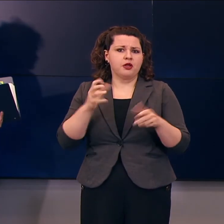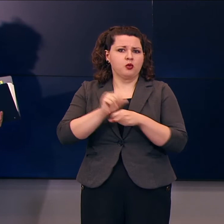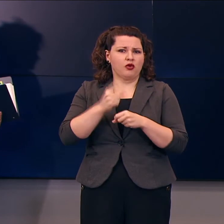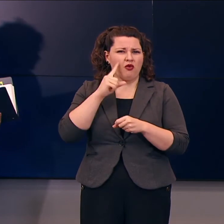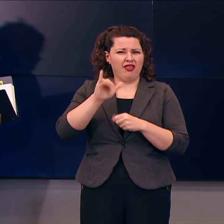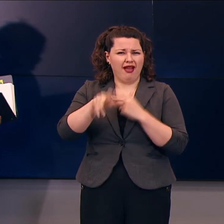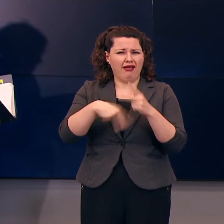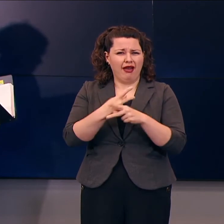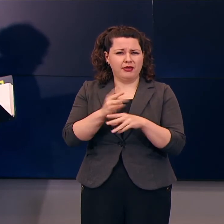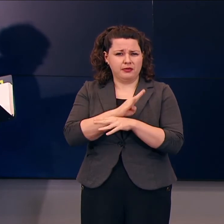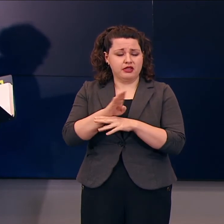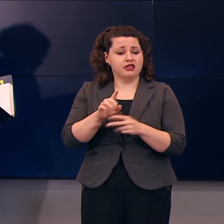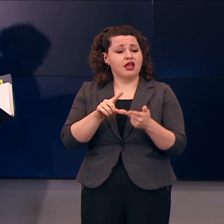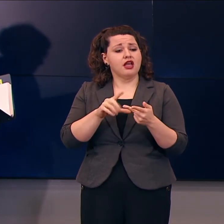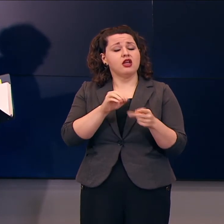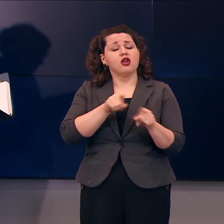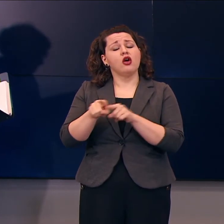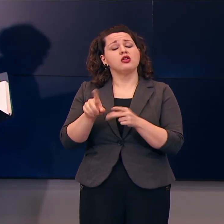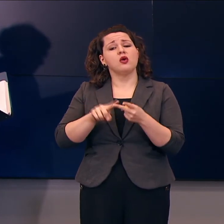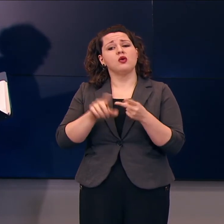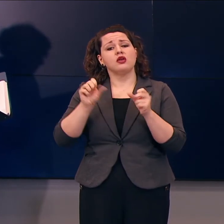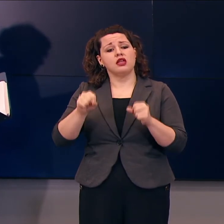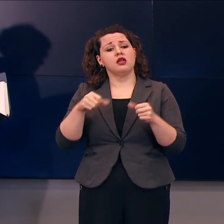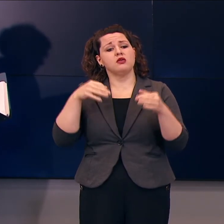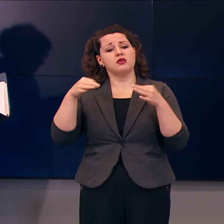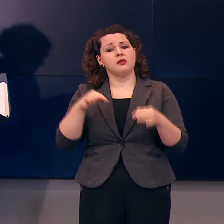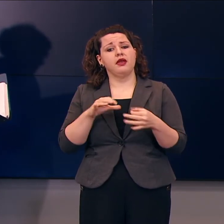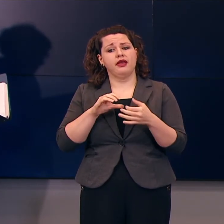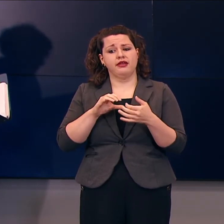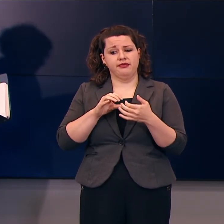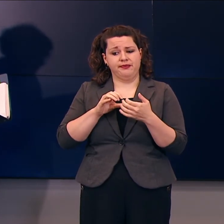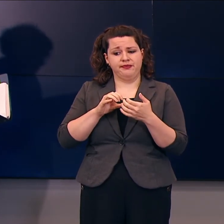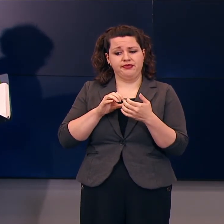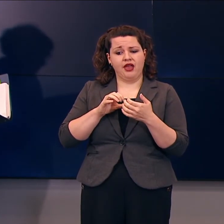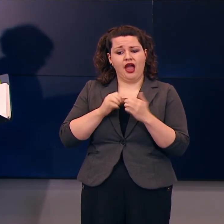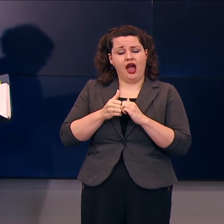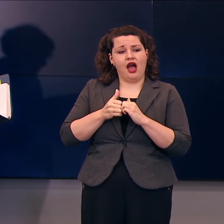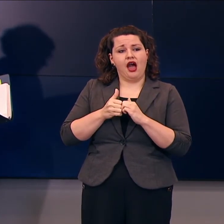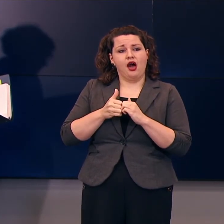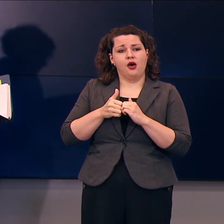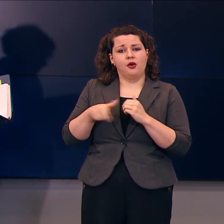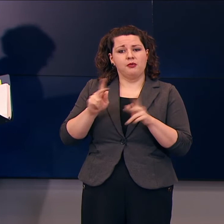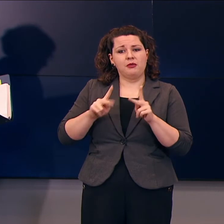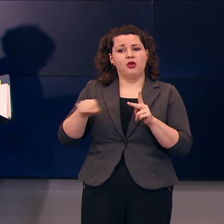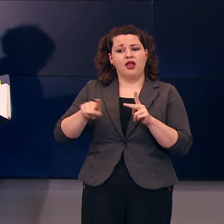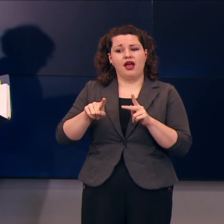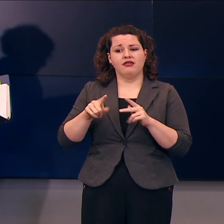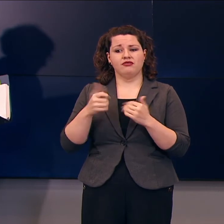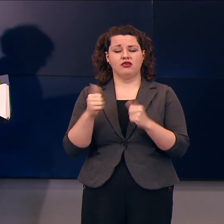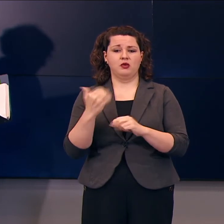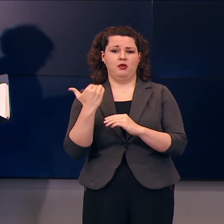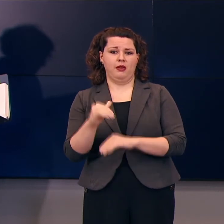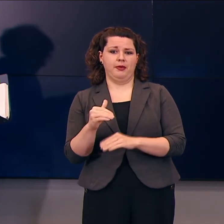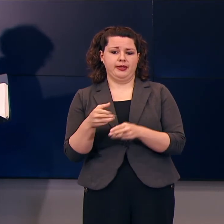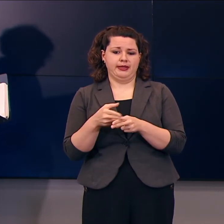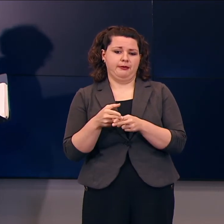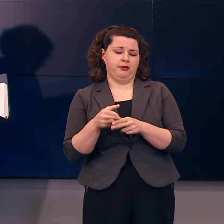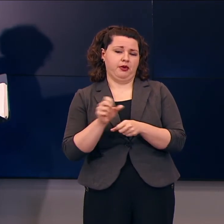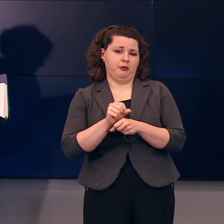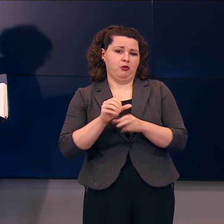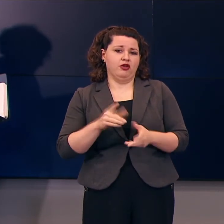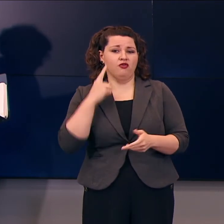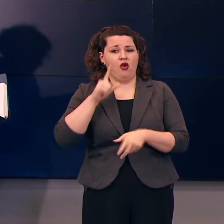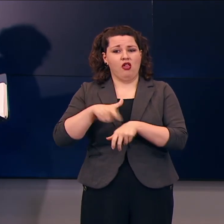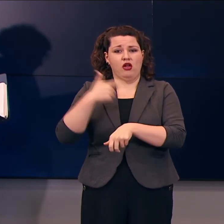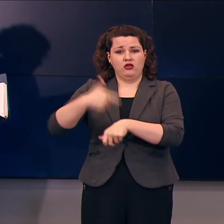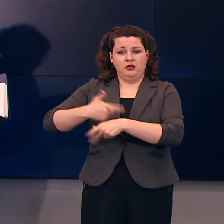can you talk about the steps Iowa has taken to limit the use of temporary or agency employees in long-term care